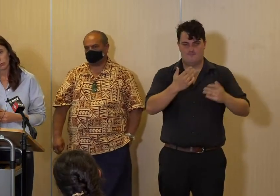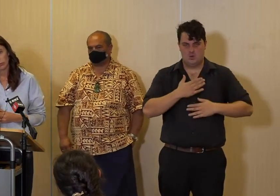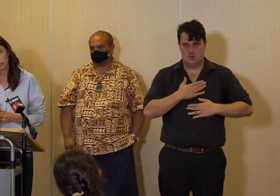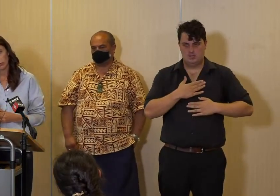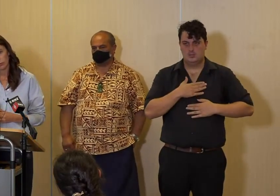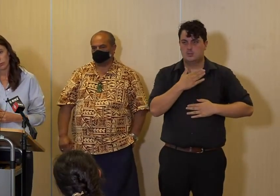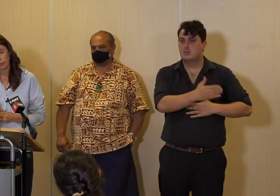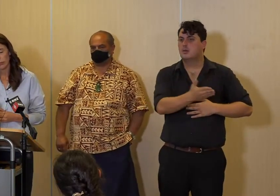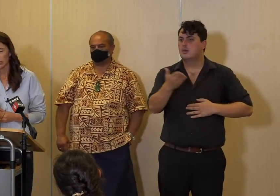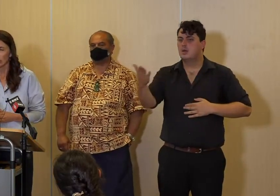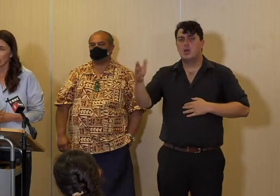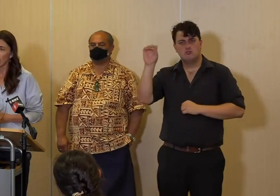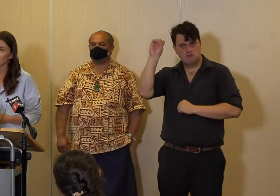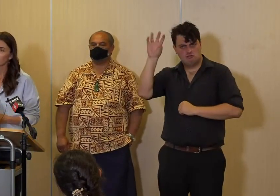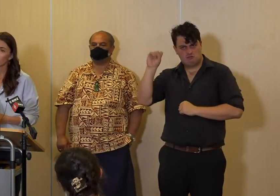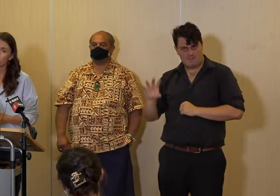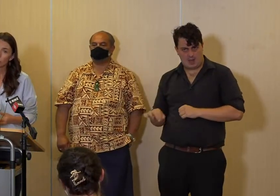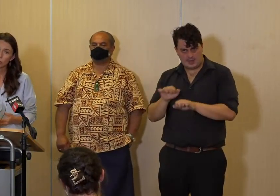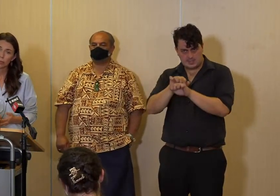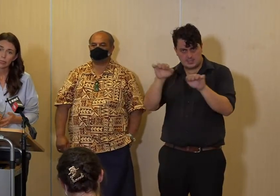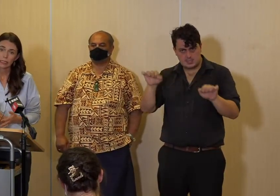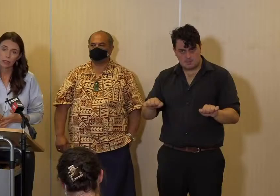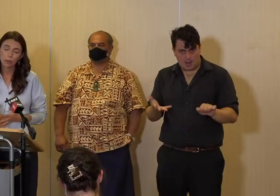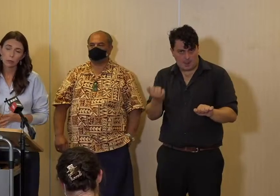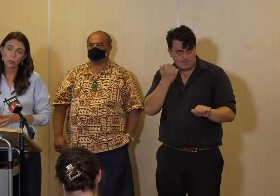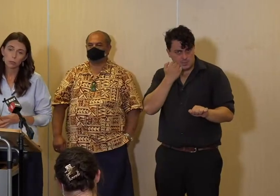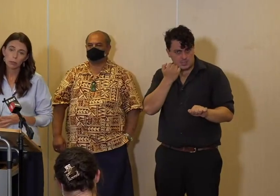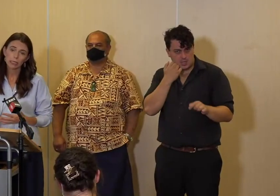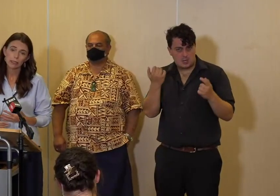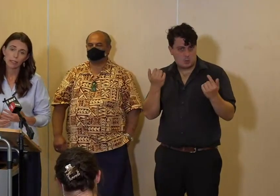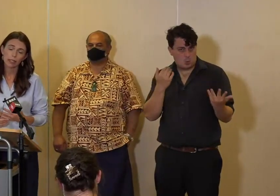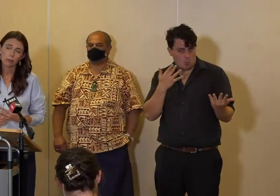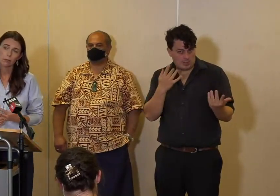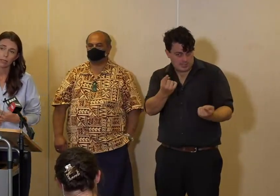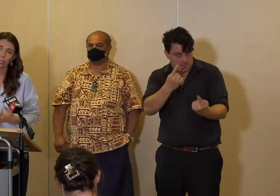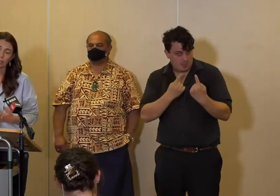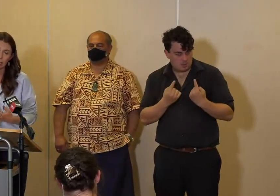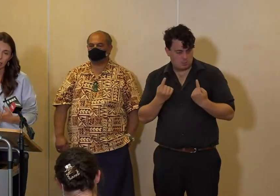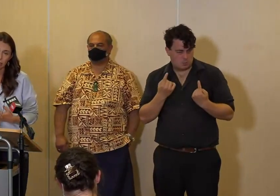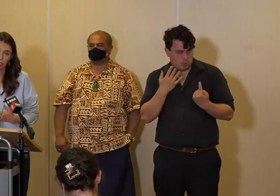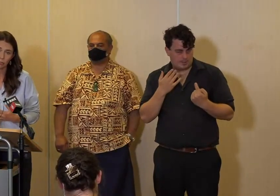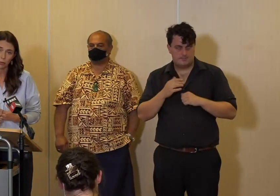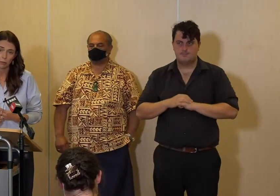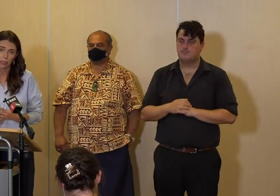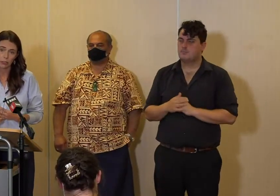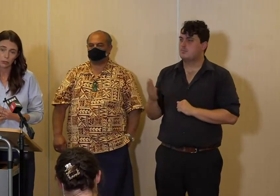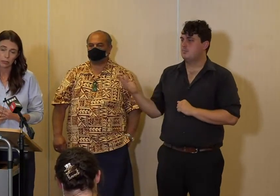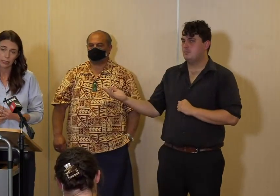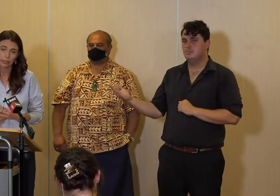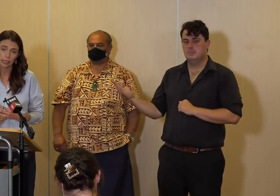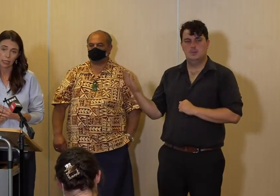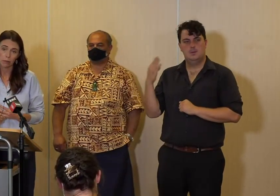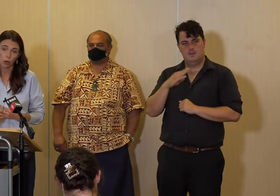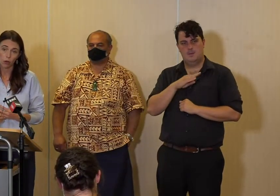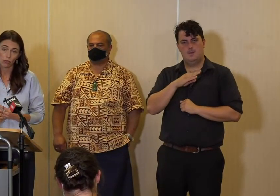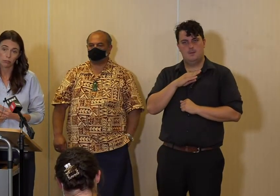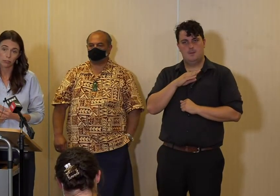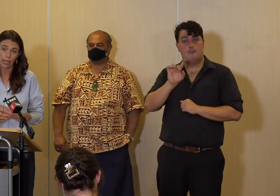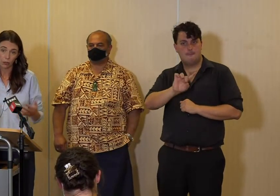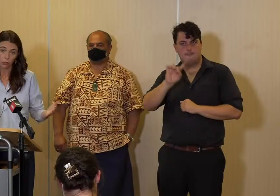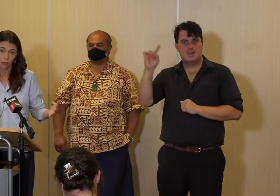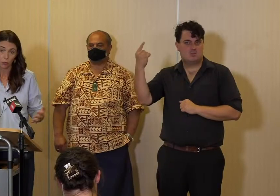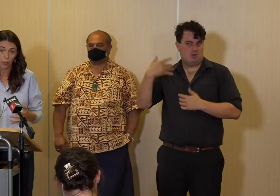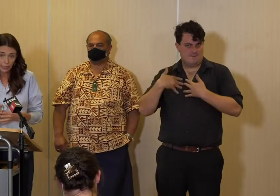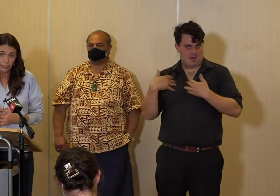on the marketplace system? So, of course, we said that we would be seeking advice from the Ministry